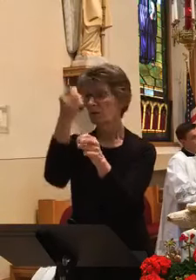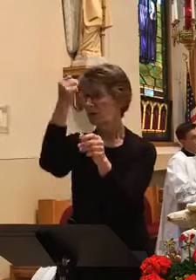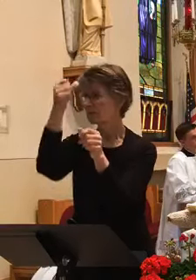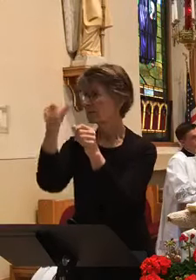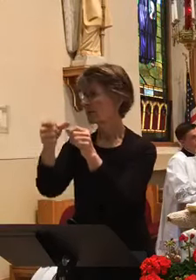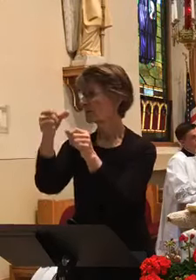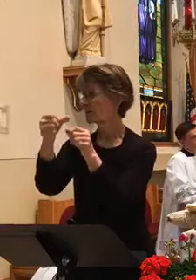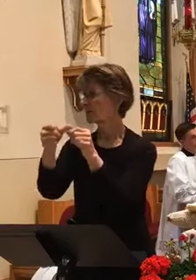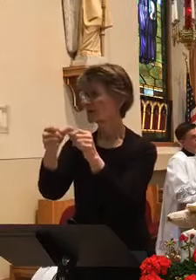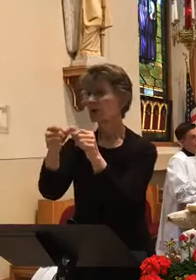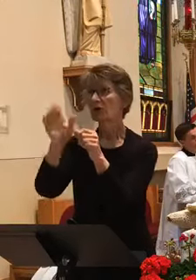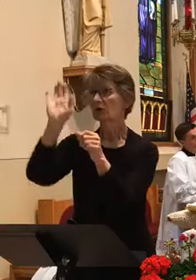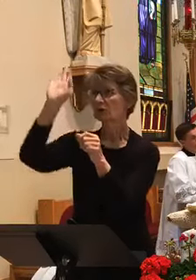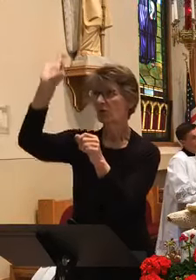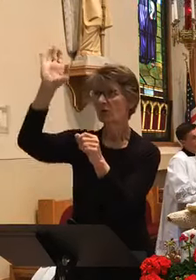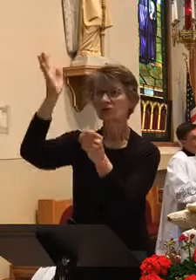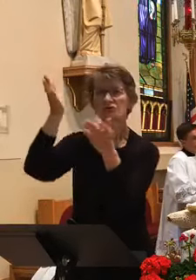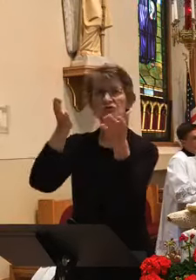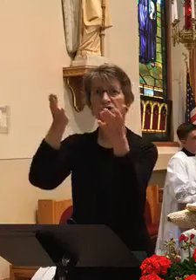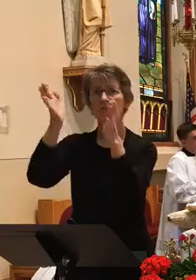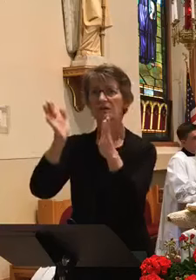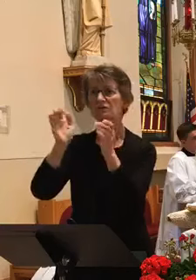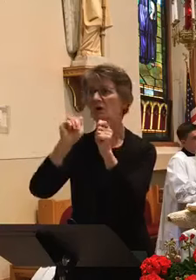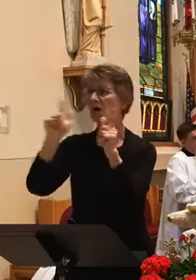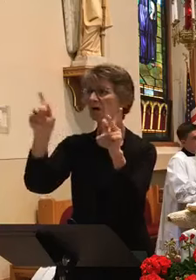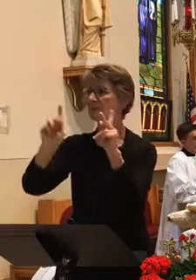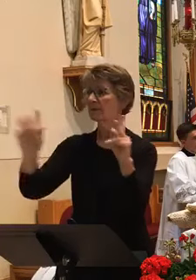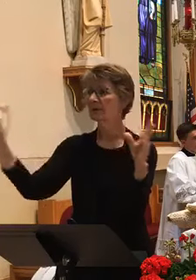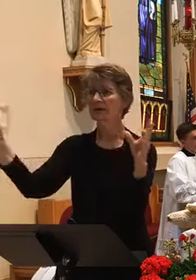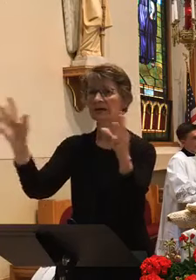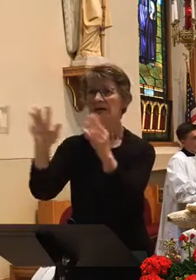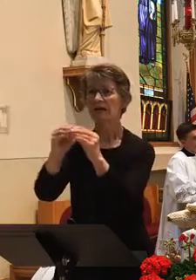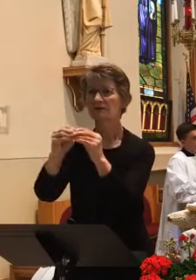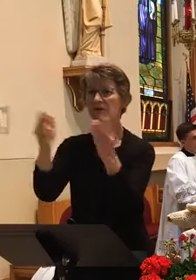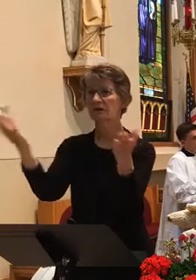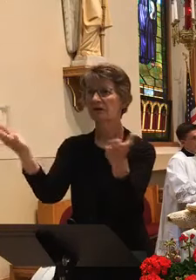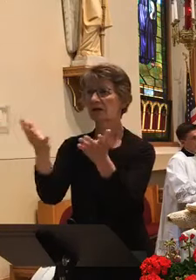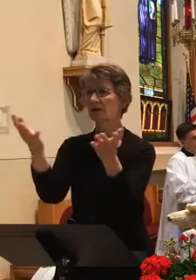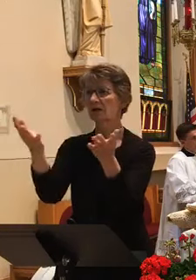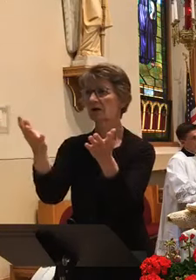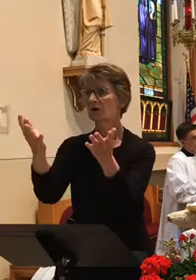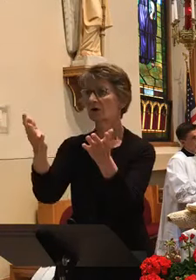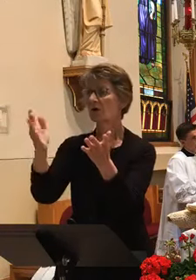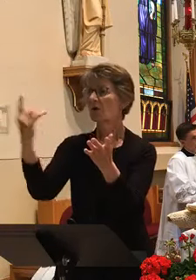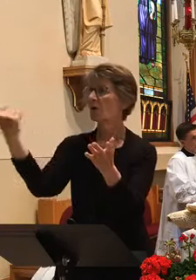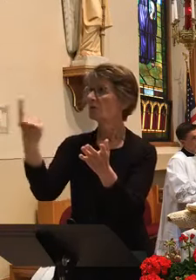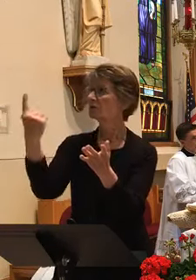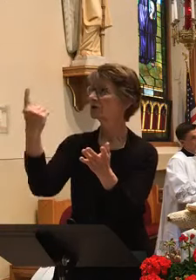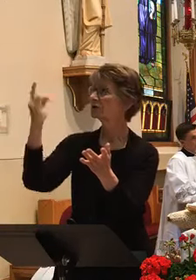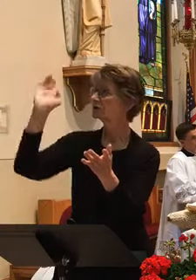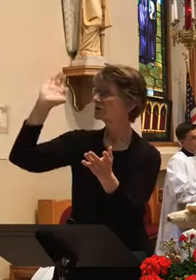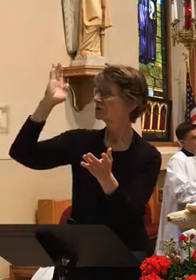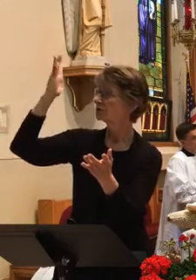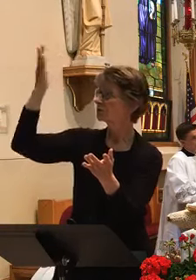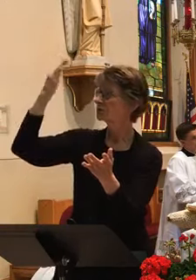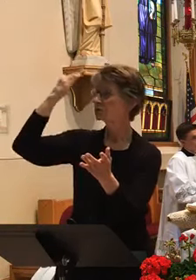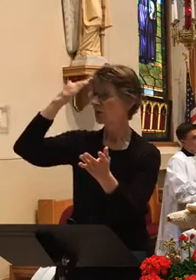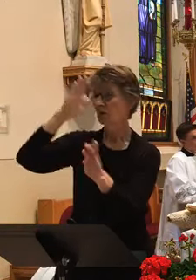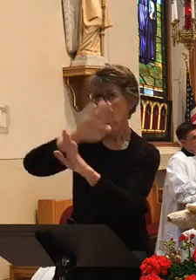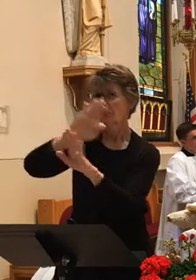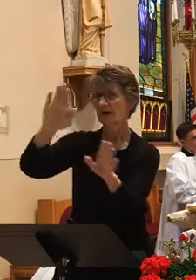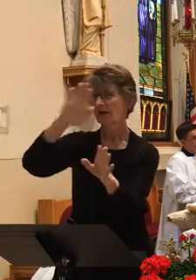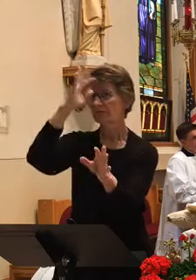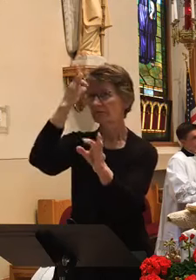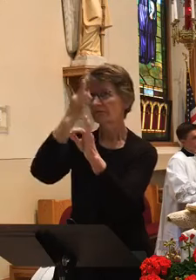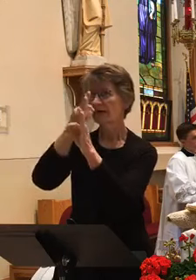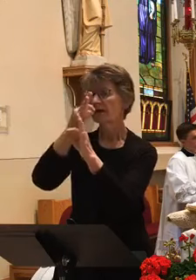Remember, Lord, your servants and all gathered here whose faith and devotion are known to you. For them,